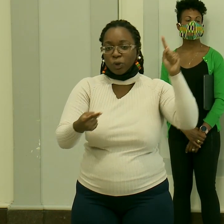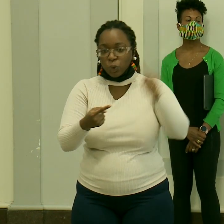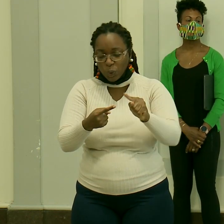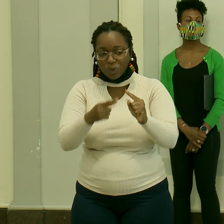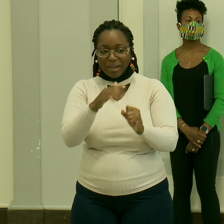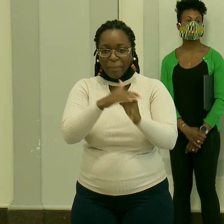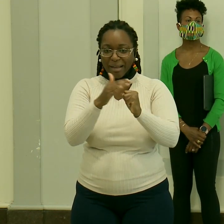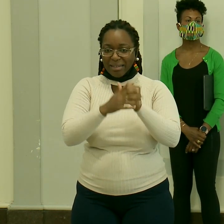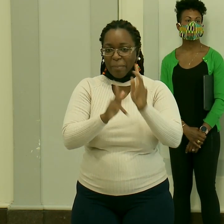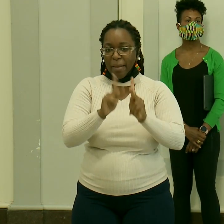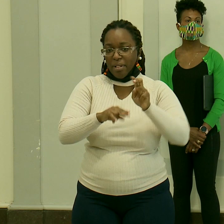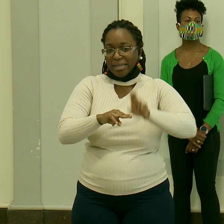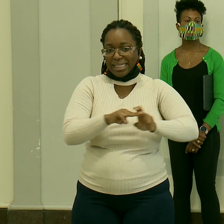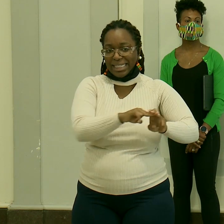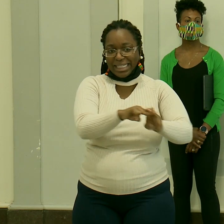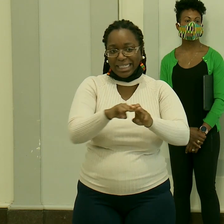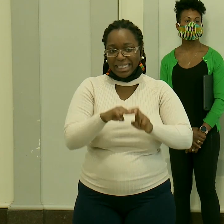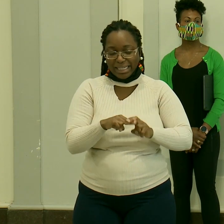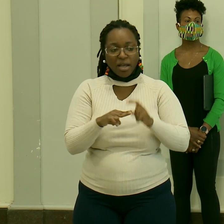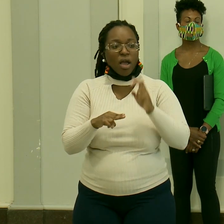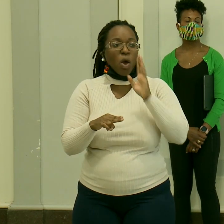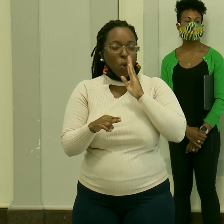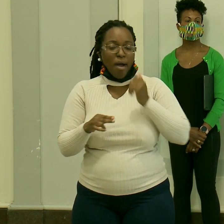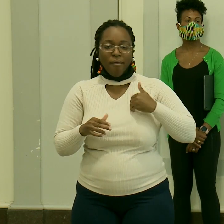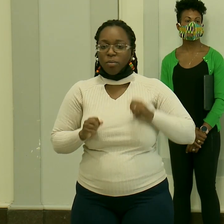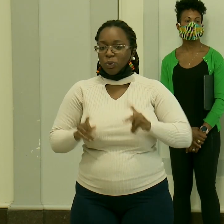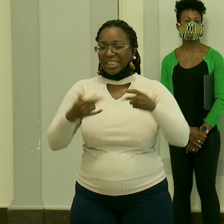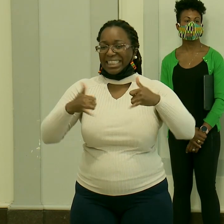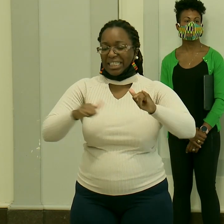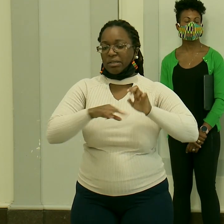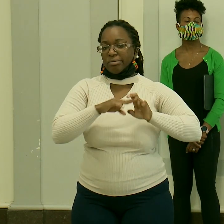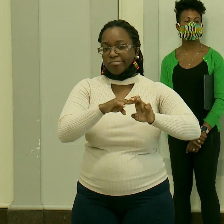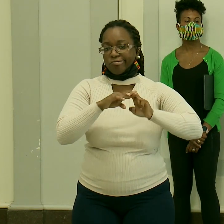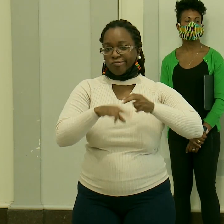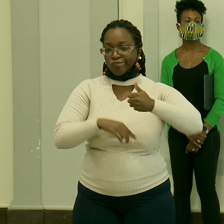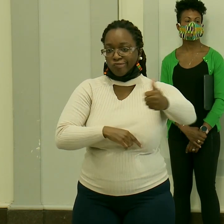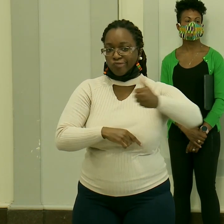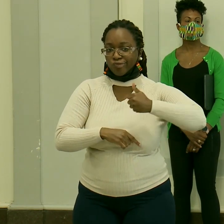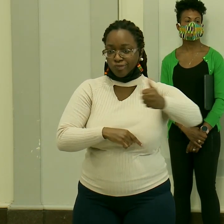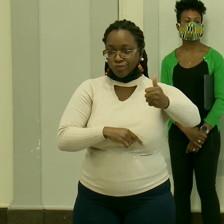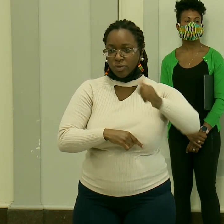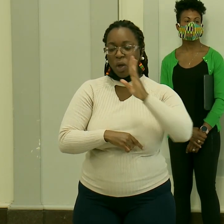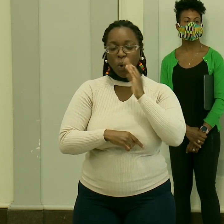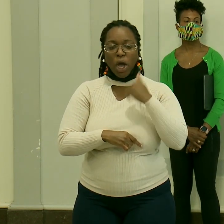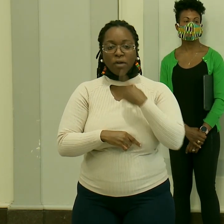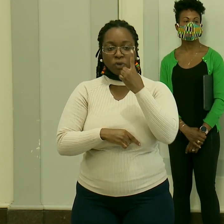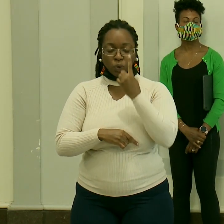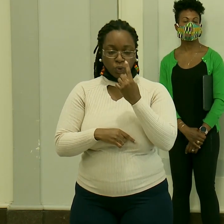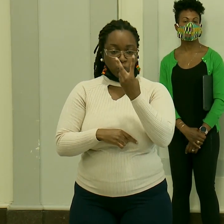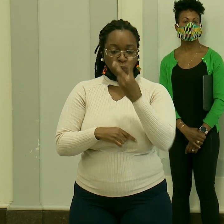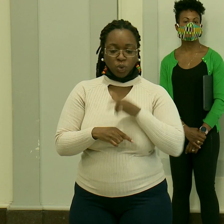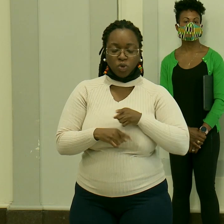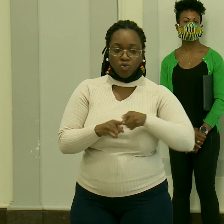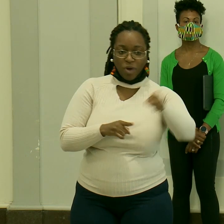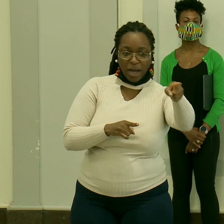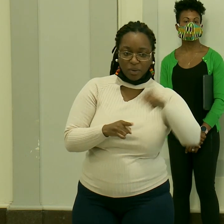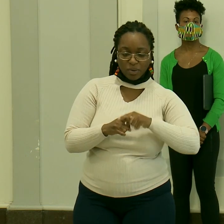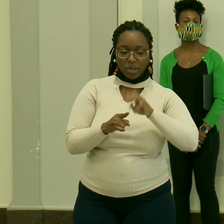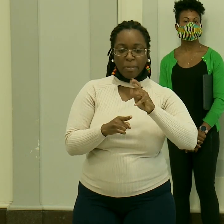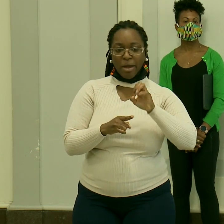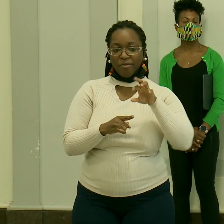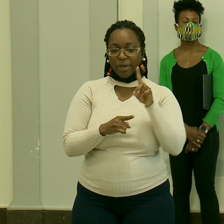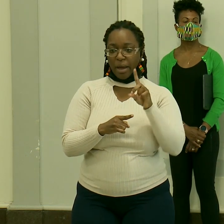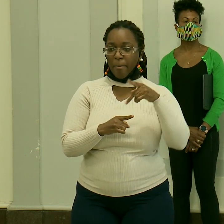additional ridership opportunities. There will be 2 routes in operation, Maritime Park to Locust